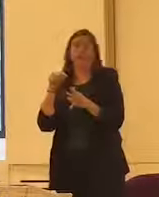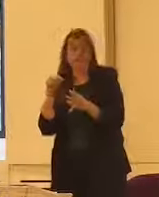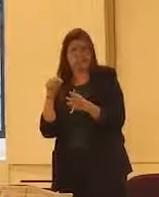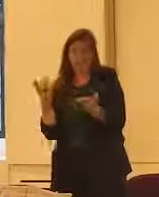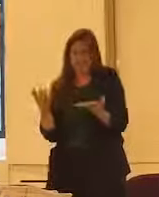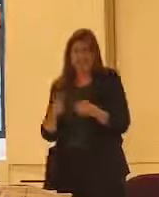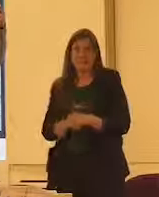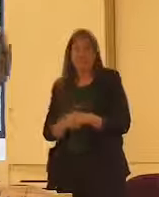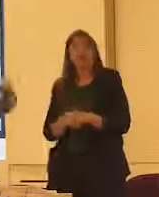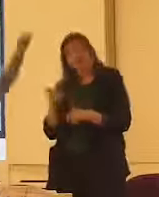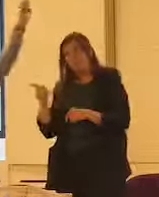Thank you.